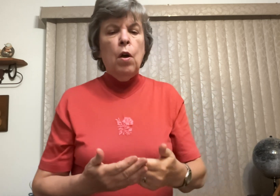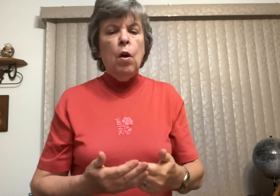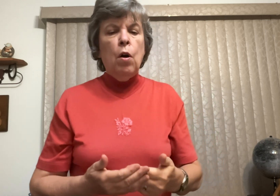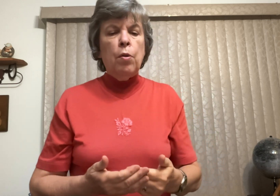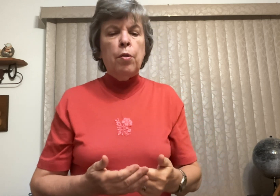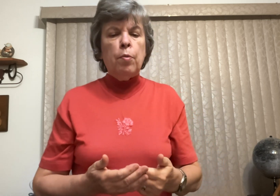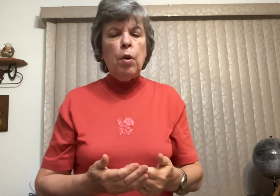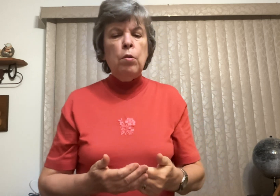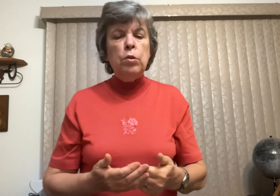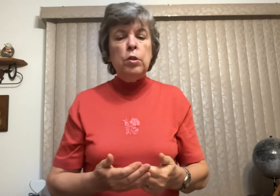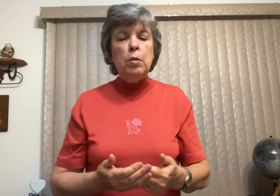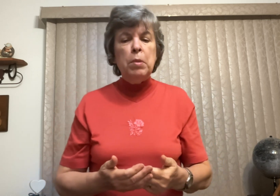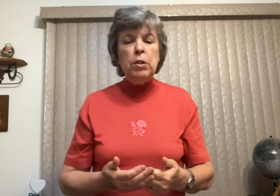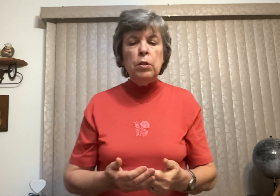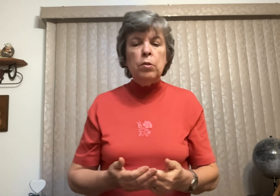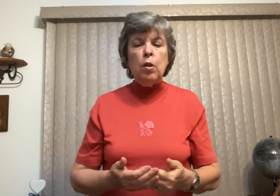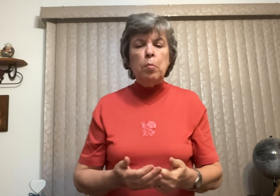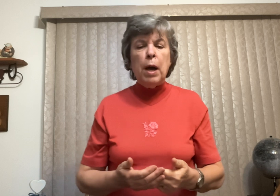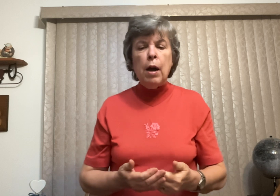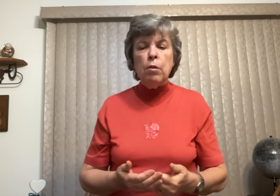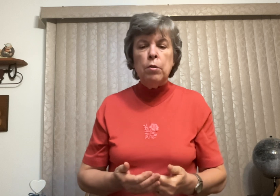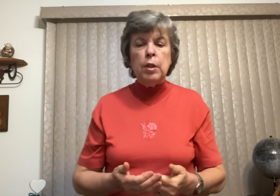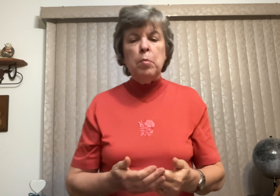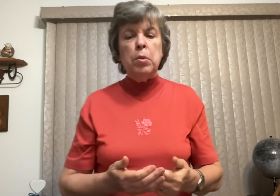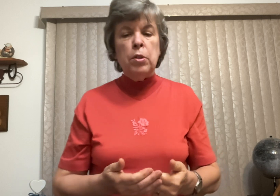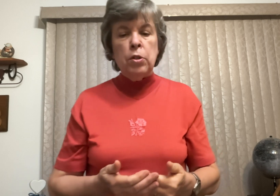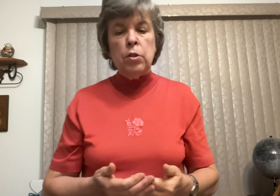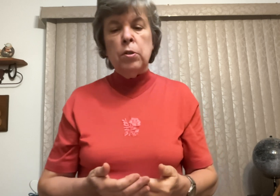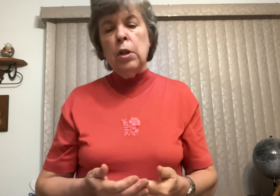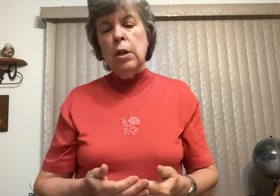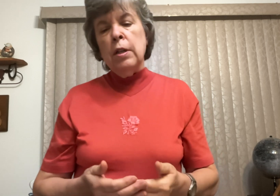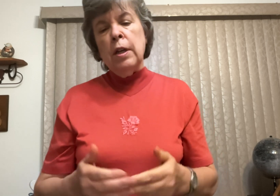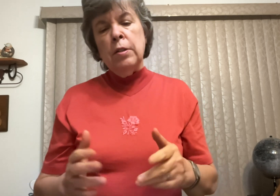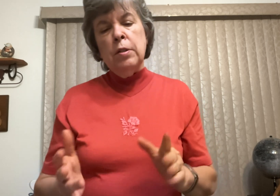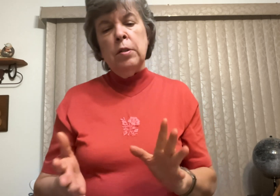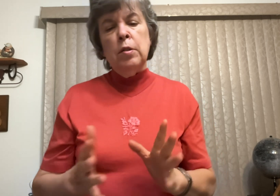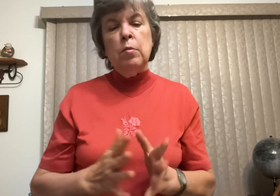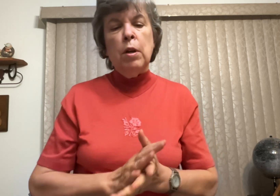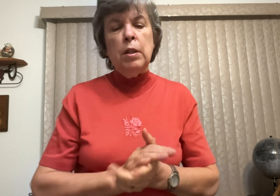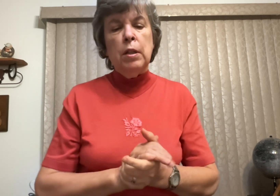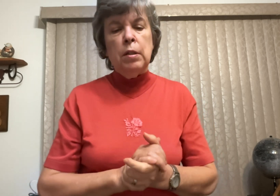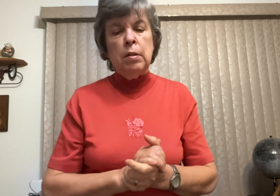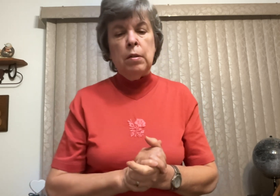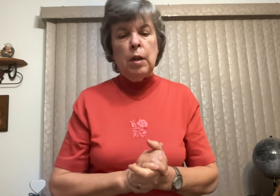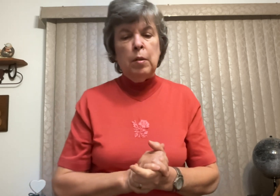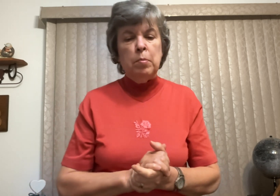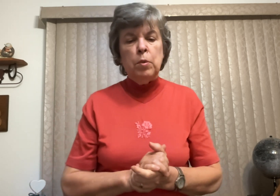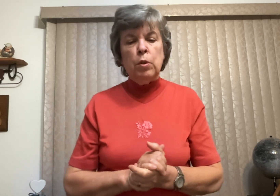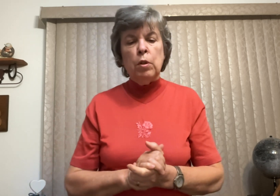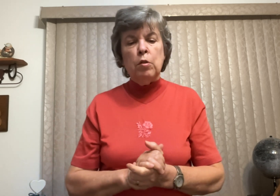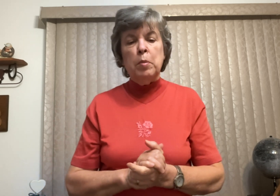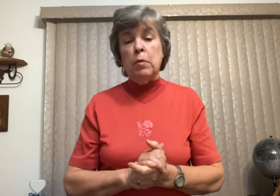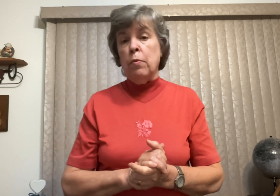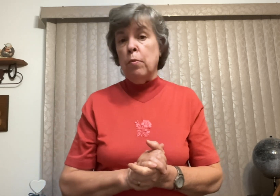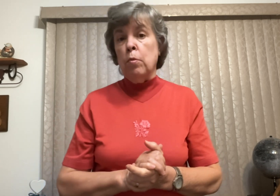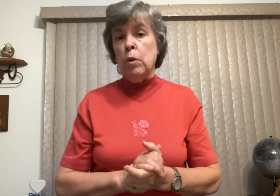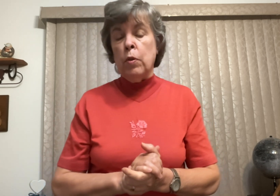All thrones and dominions, all powers and positions. Okay, so this is the one that took a little bit of real